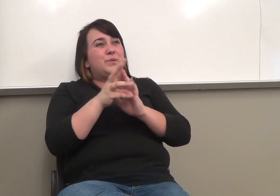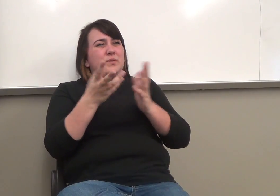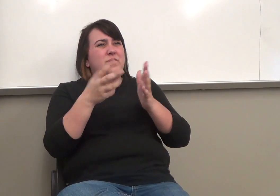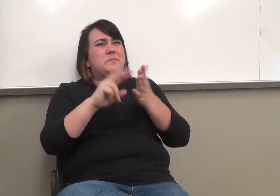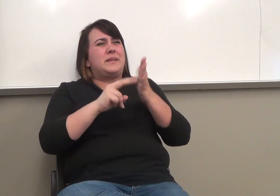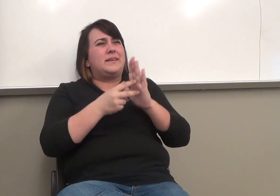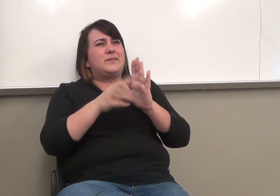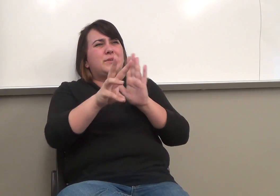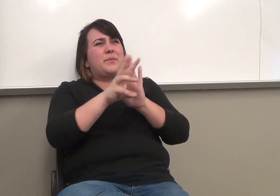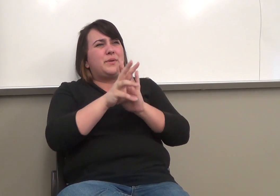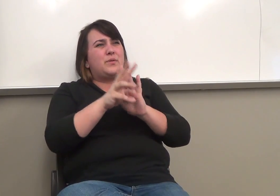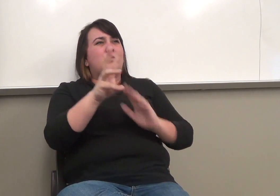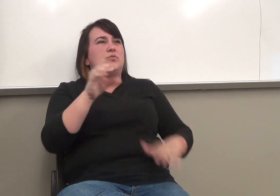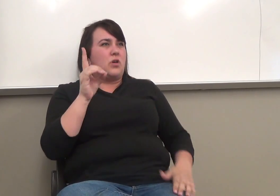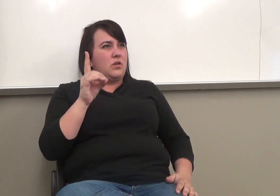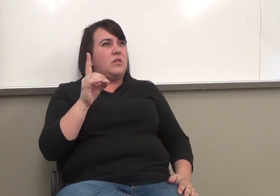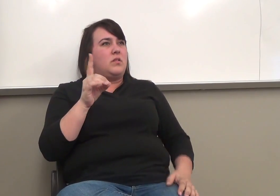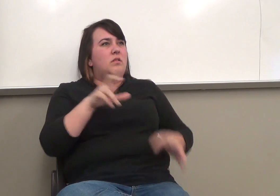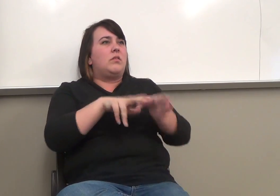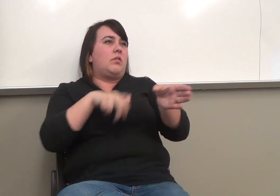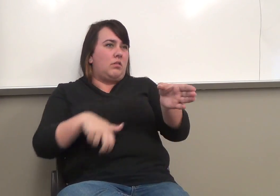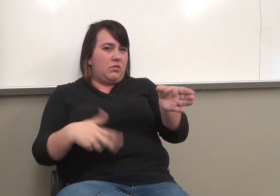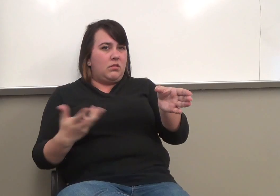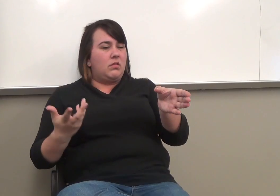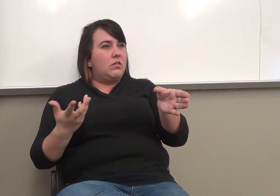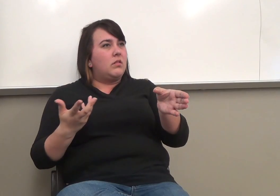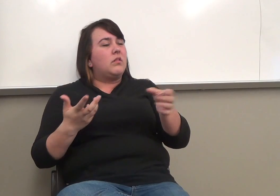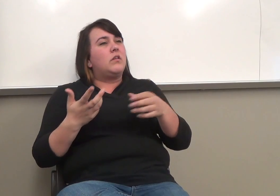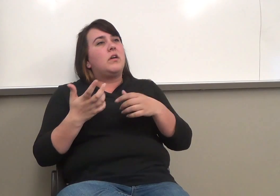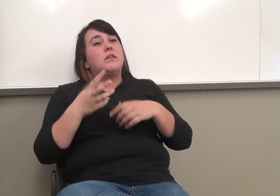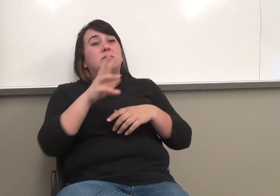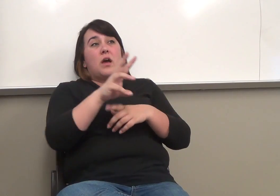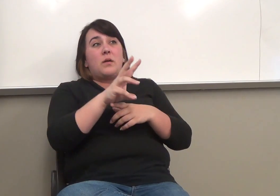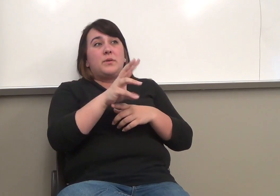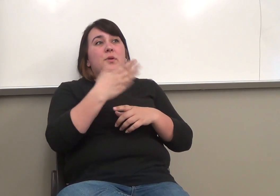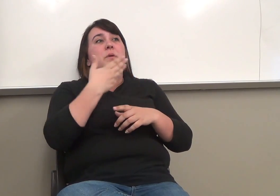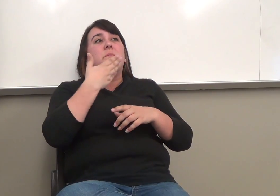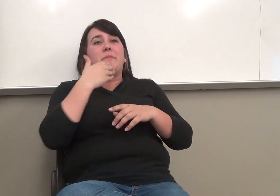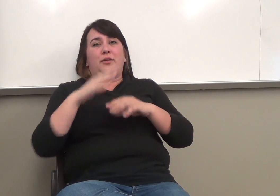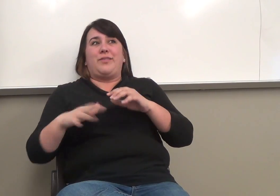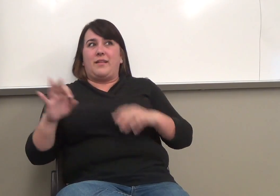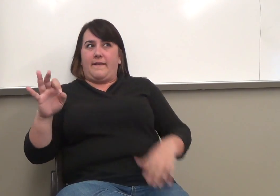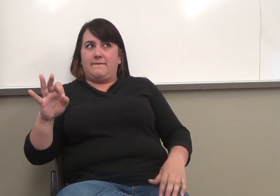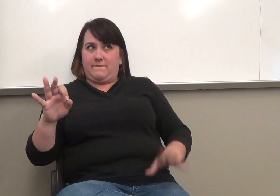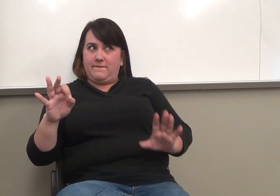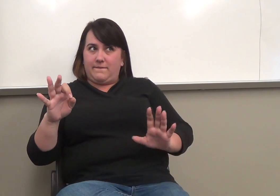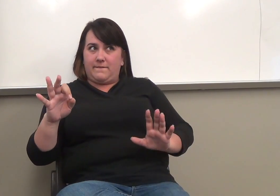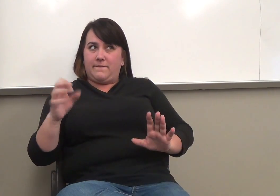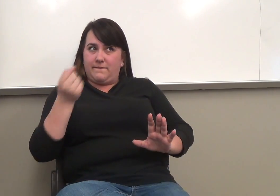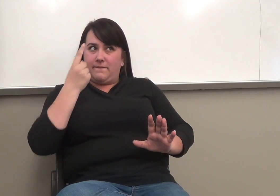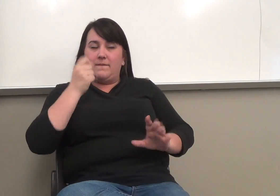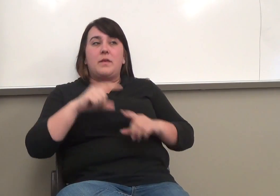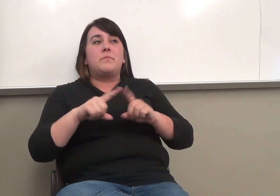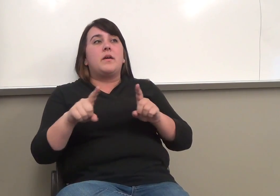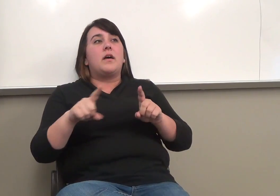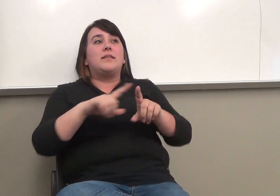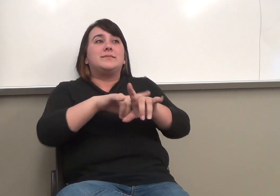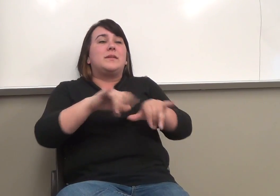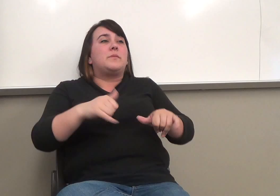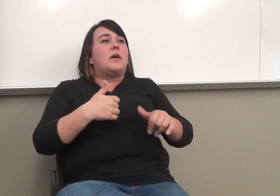mean? Withdrawal. A W is better than an F, but a lot of the four-year colleges